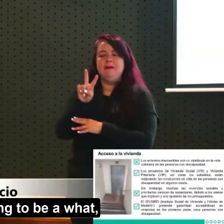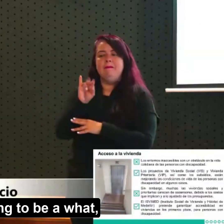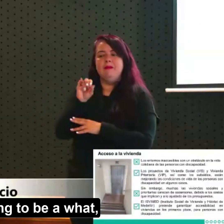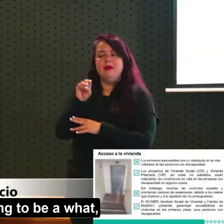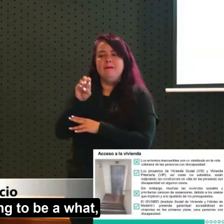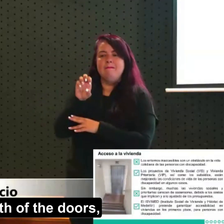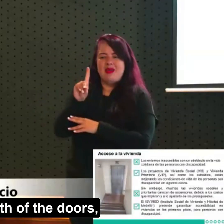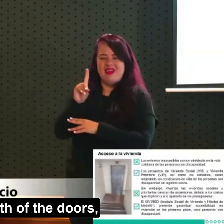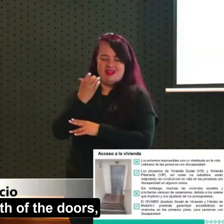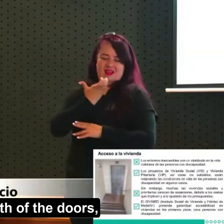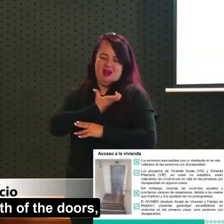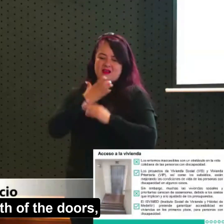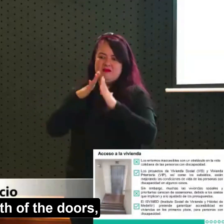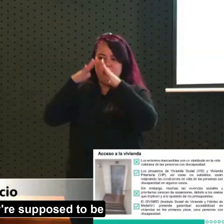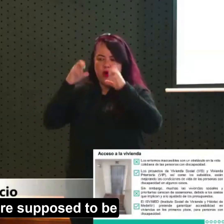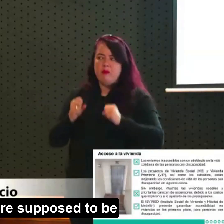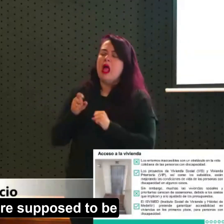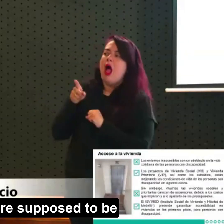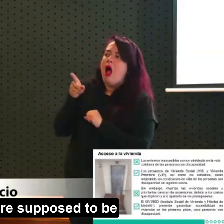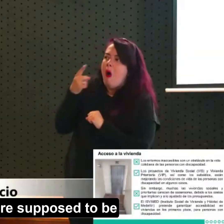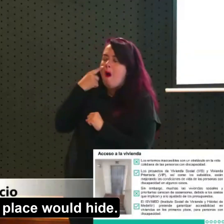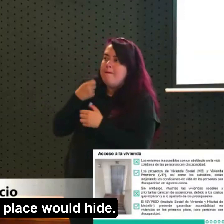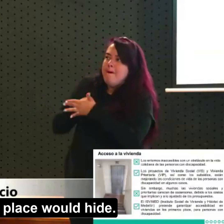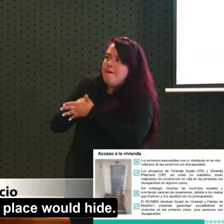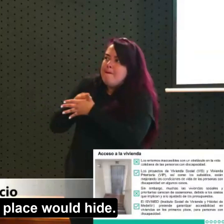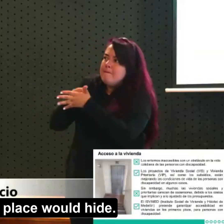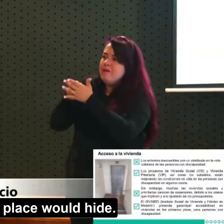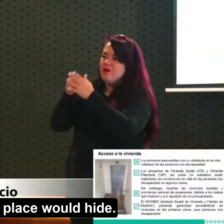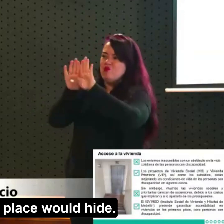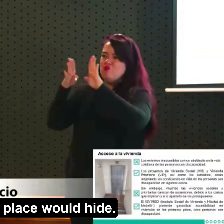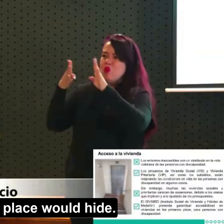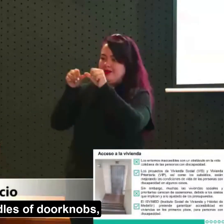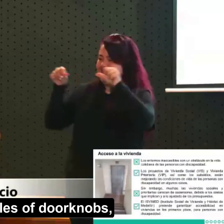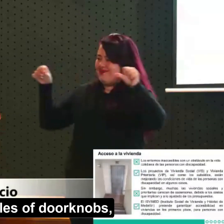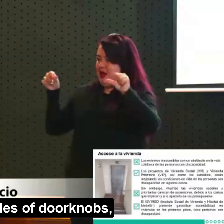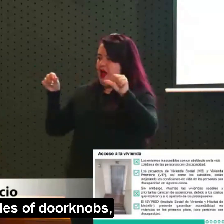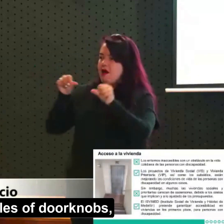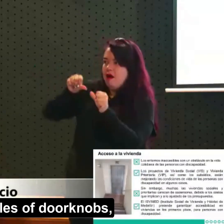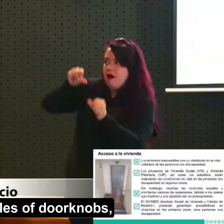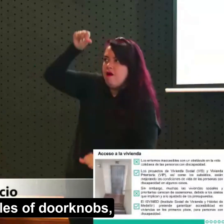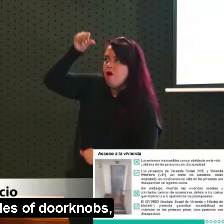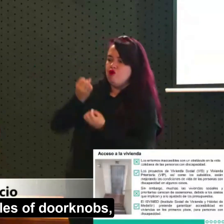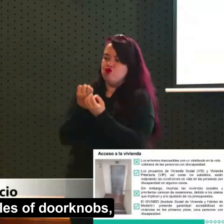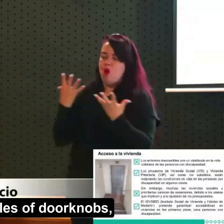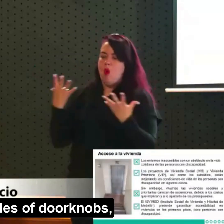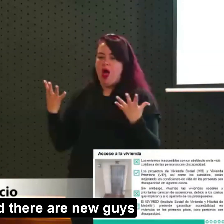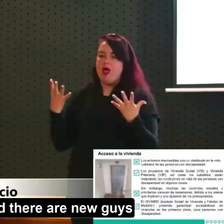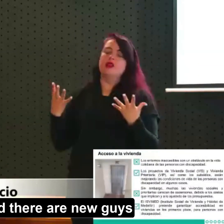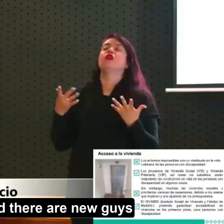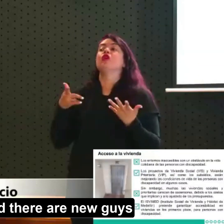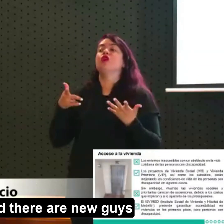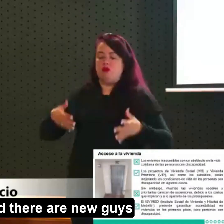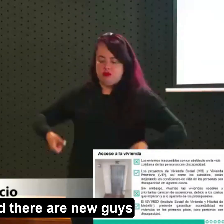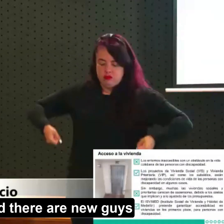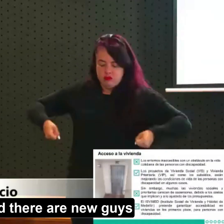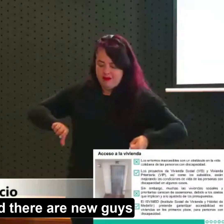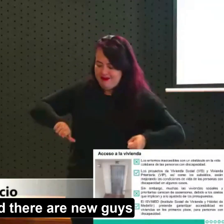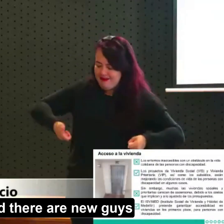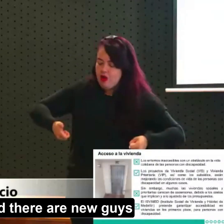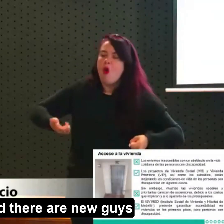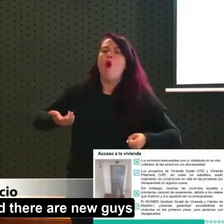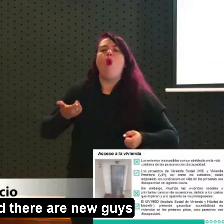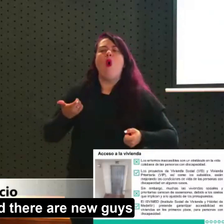produced, what the width of the doors, what they're supposed to be, where to place, what height, the handles, the doorknobs,